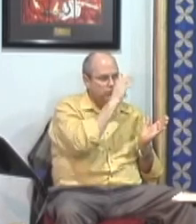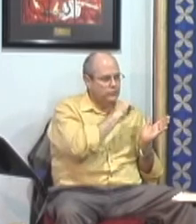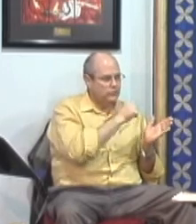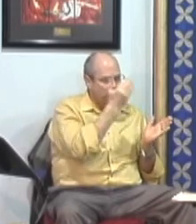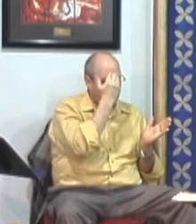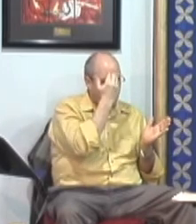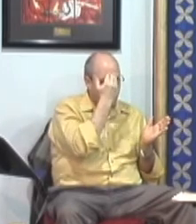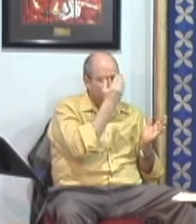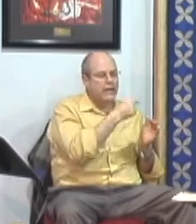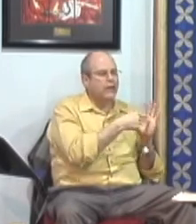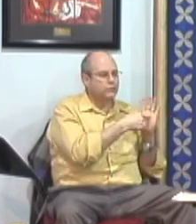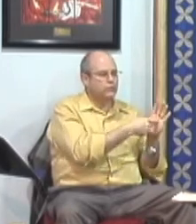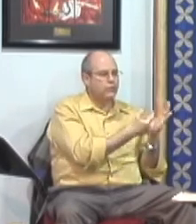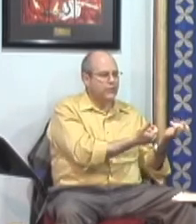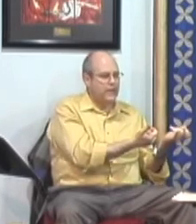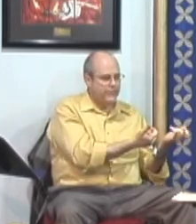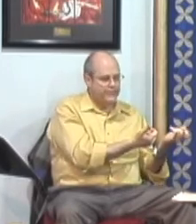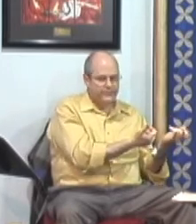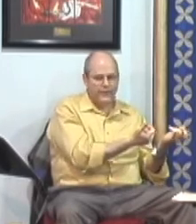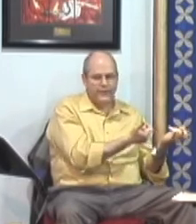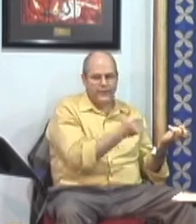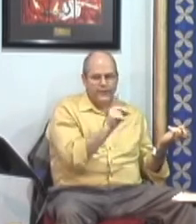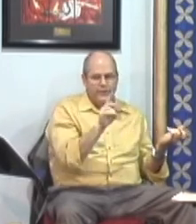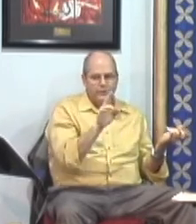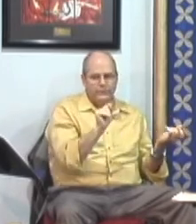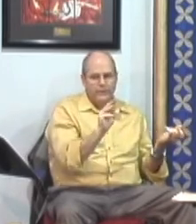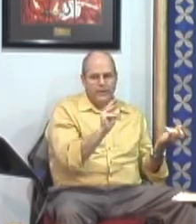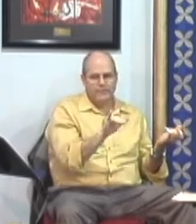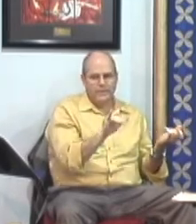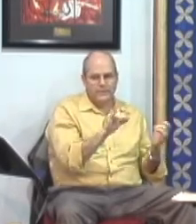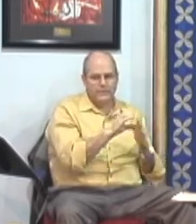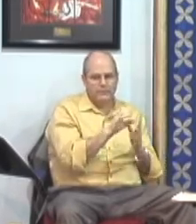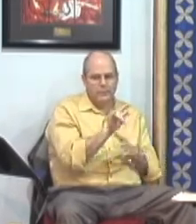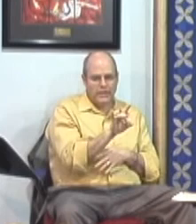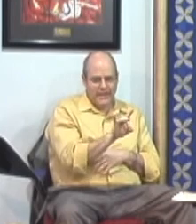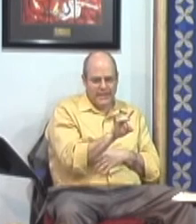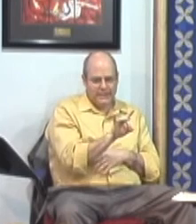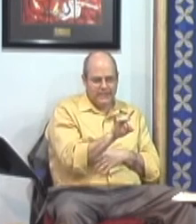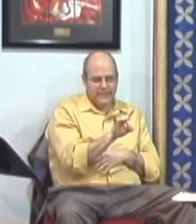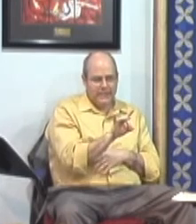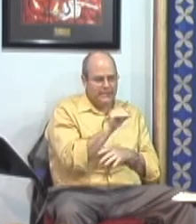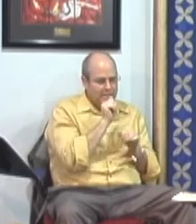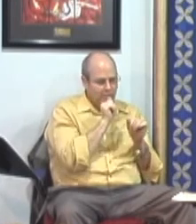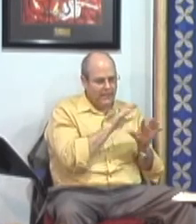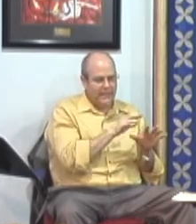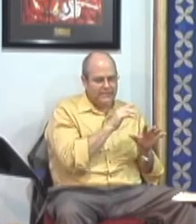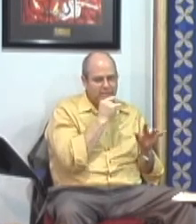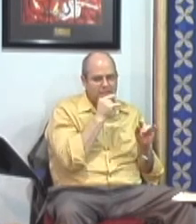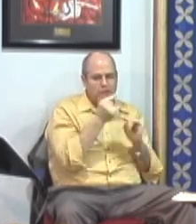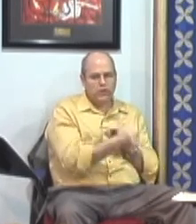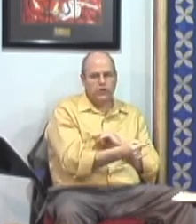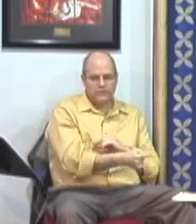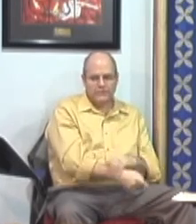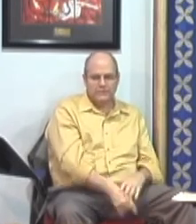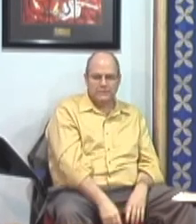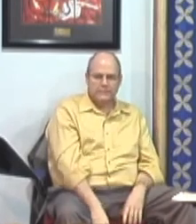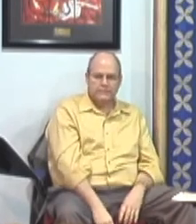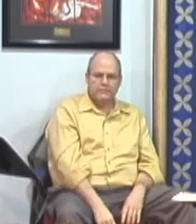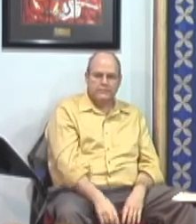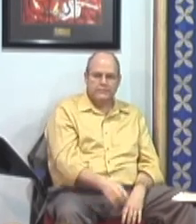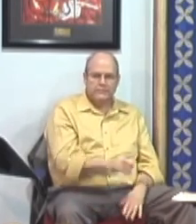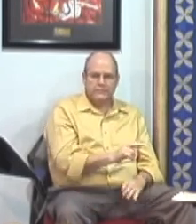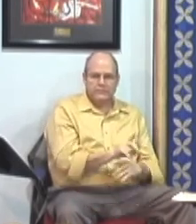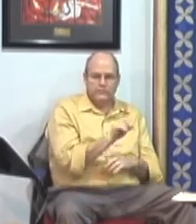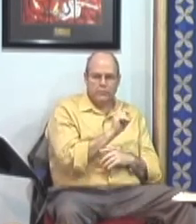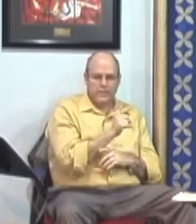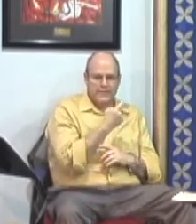everybody know it. But let me just show it to you now. Deuteronomy chapter 28 is the chapter of blessings and curses. And in verse 1,